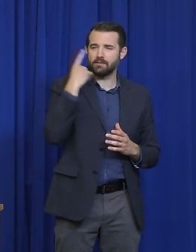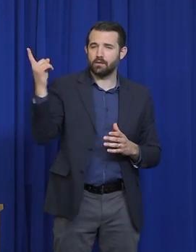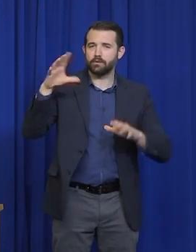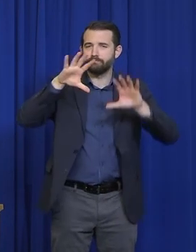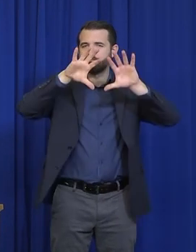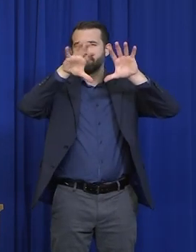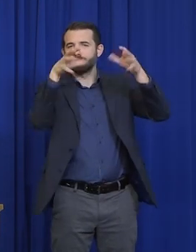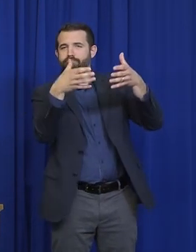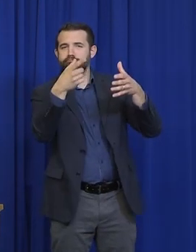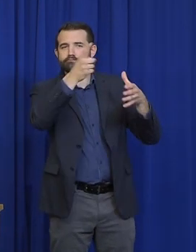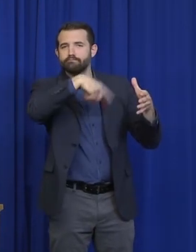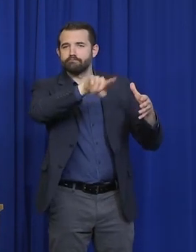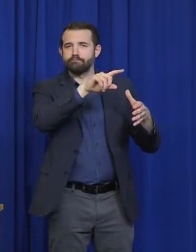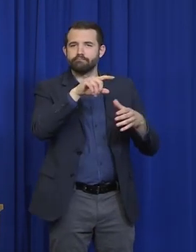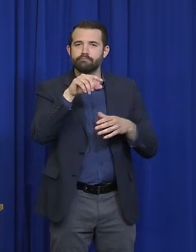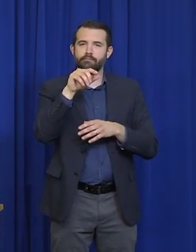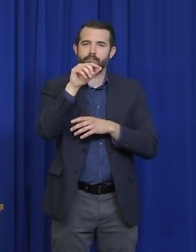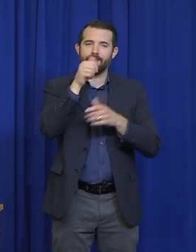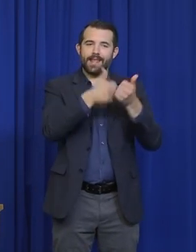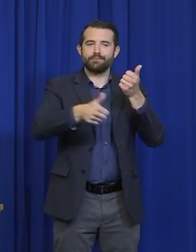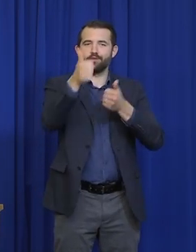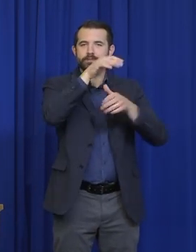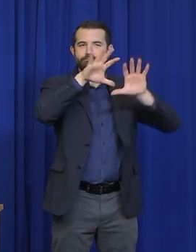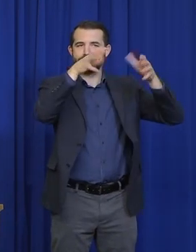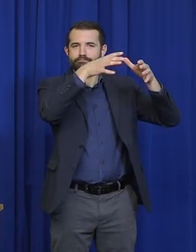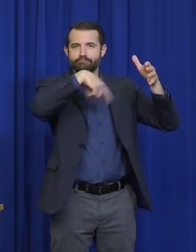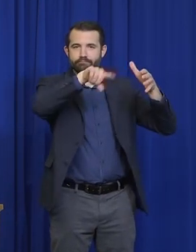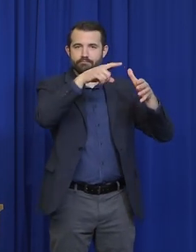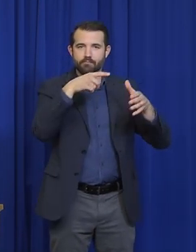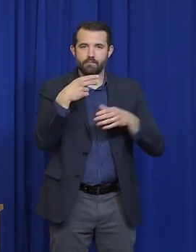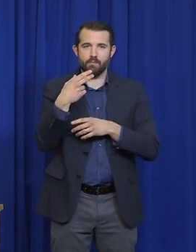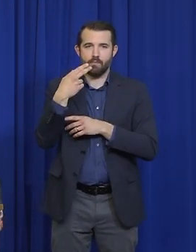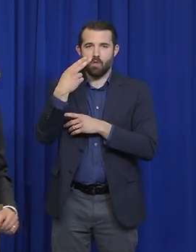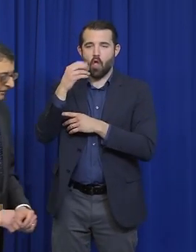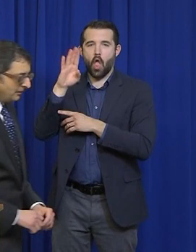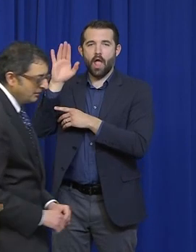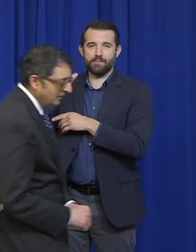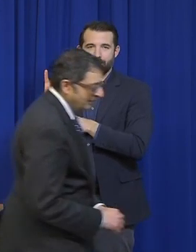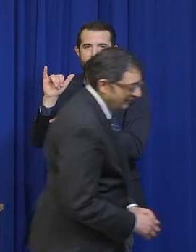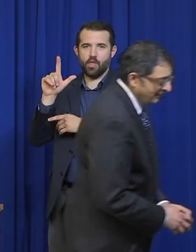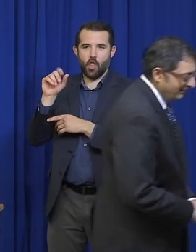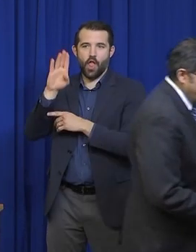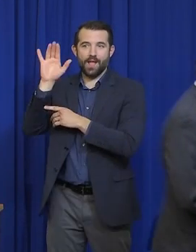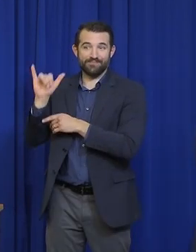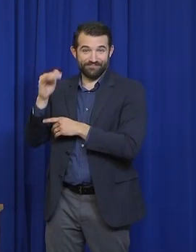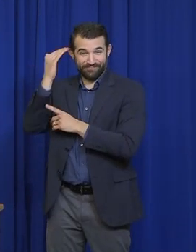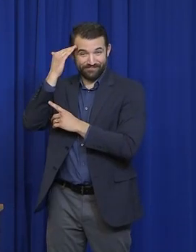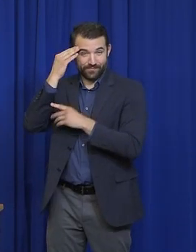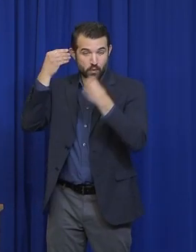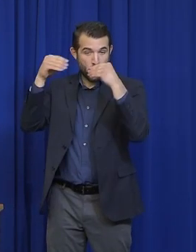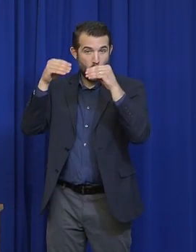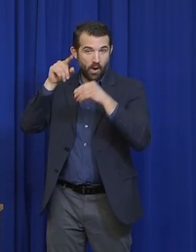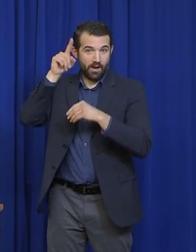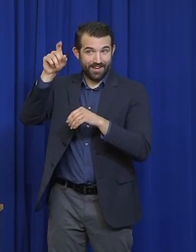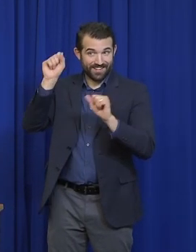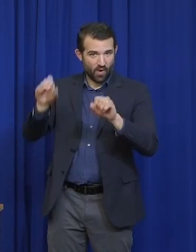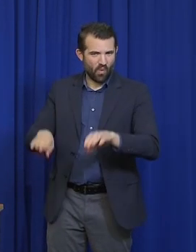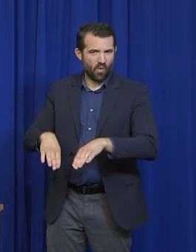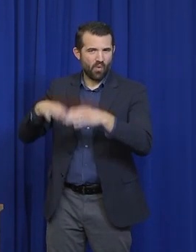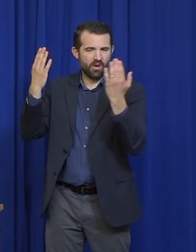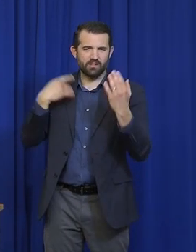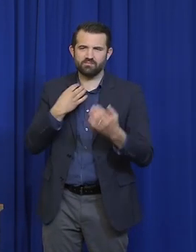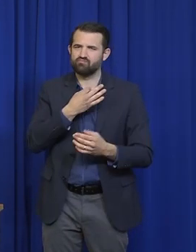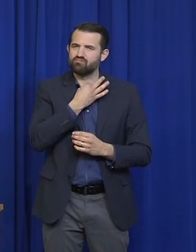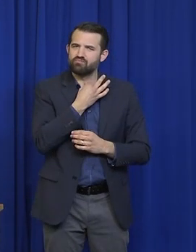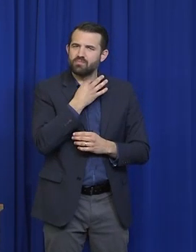be one example to open up are you gonna continue accepting applications for exemptions like that and how